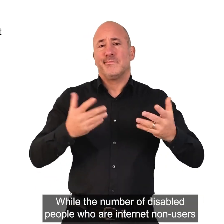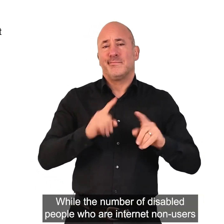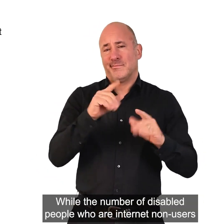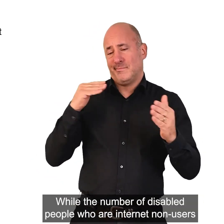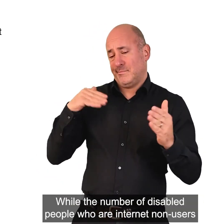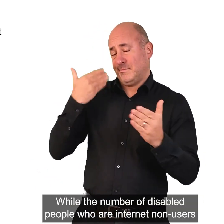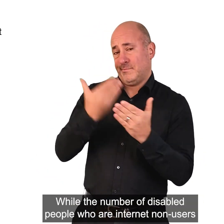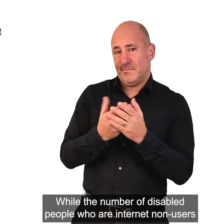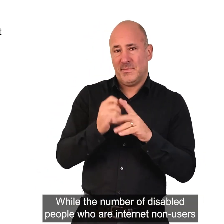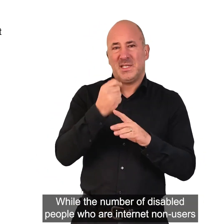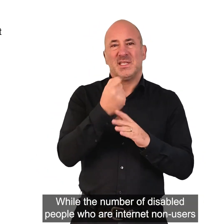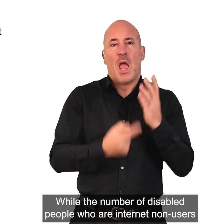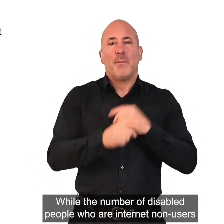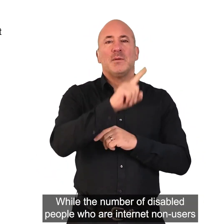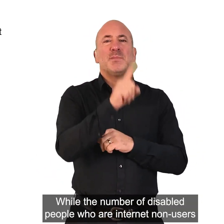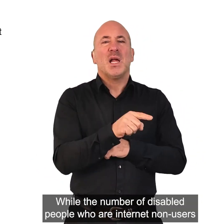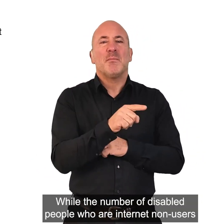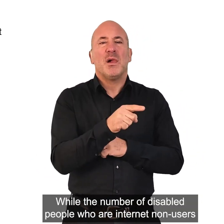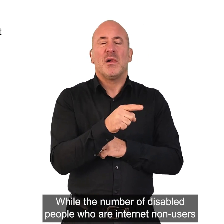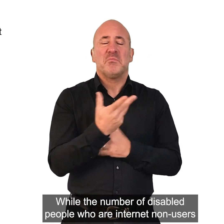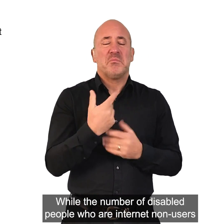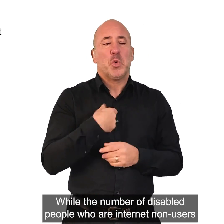While the number of disabled people who are internet non-users